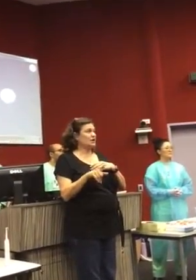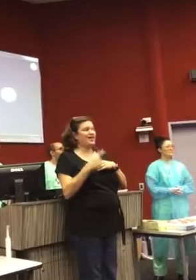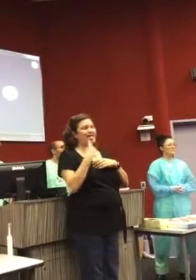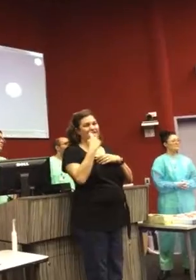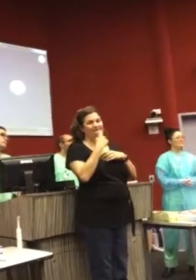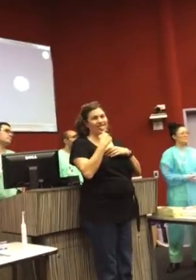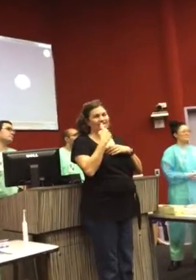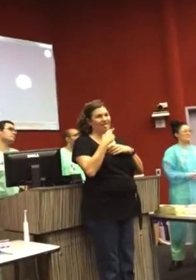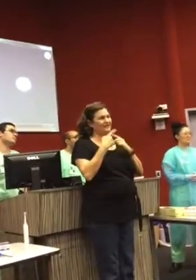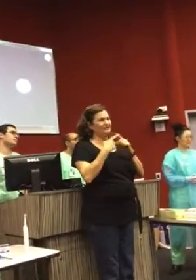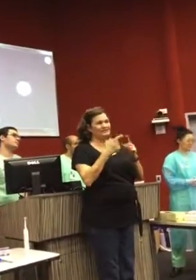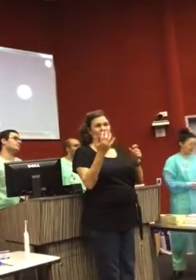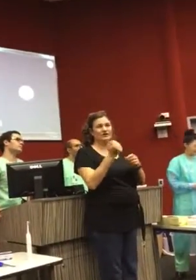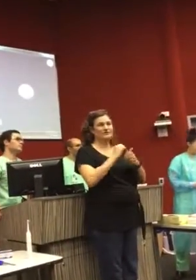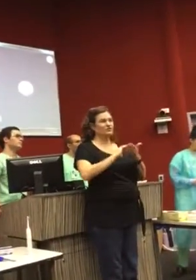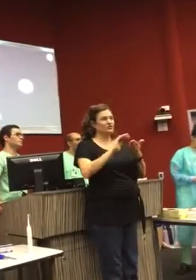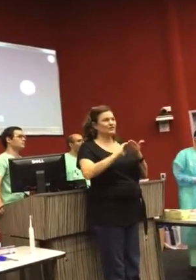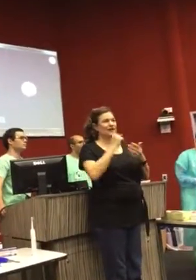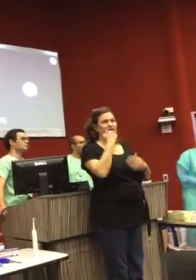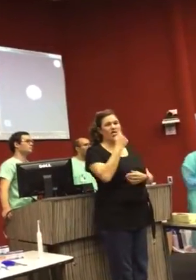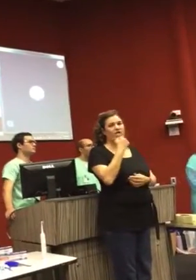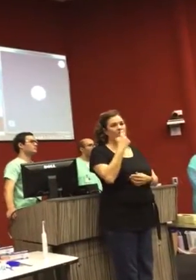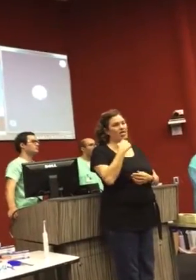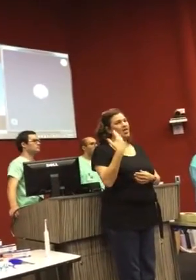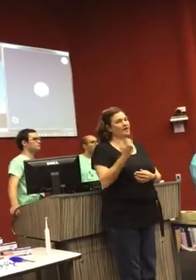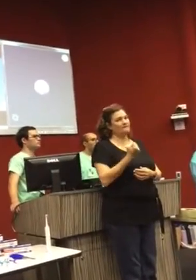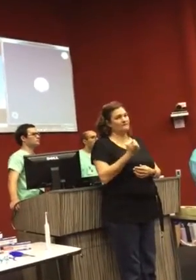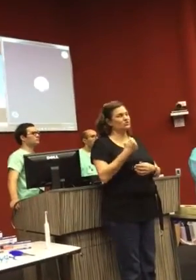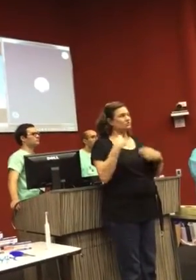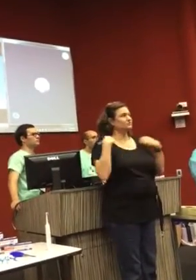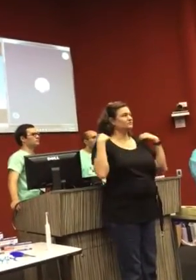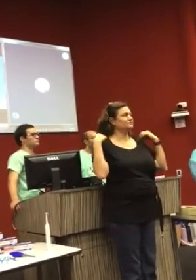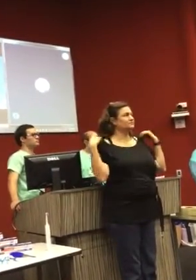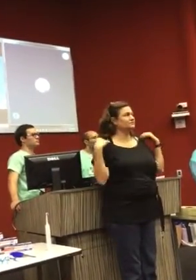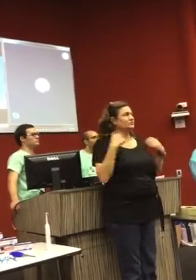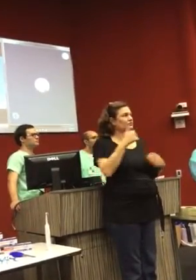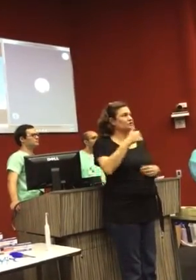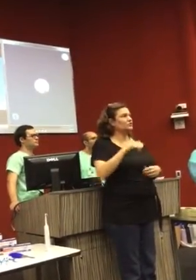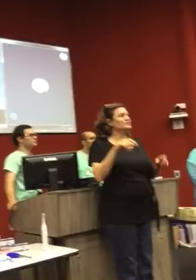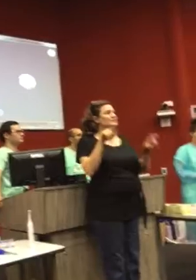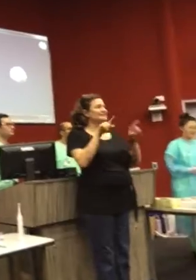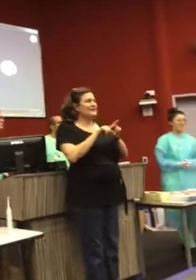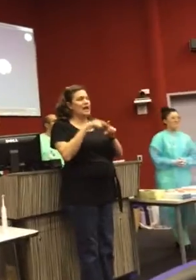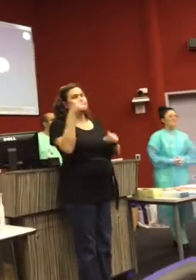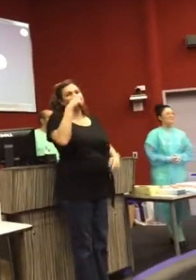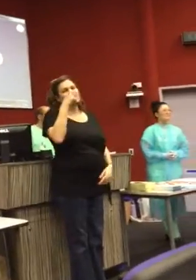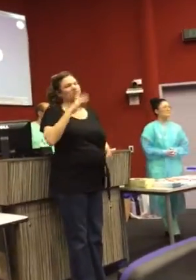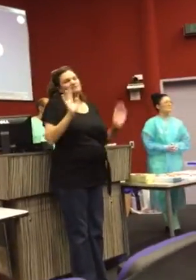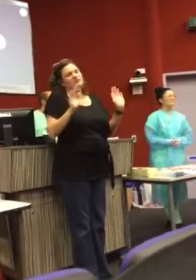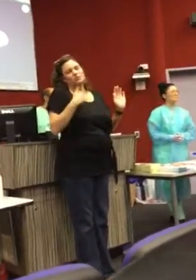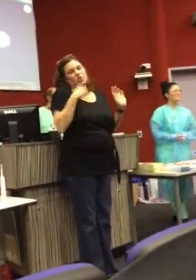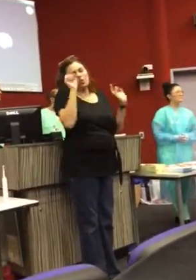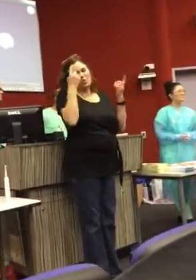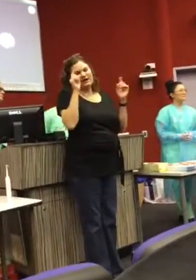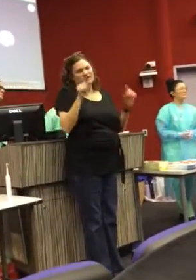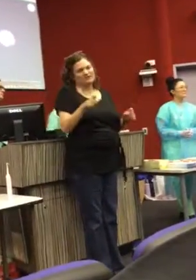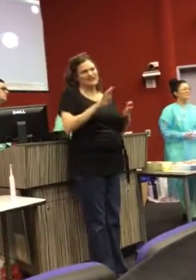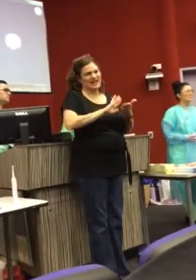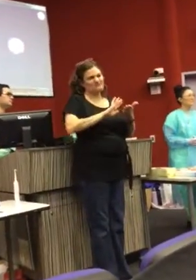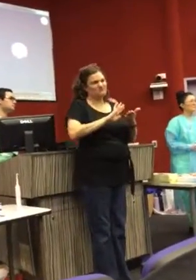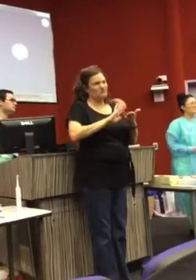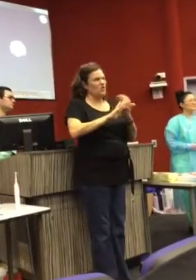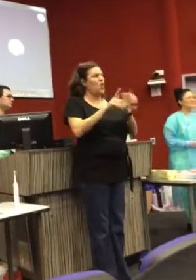tongue. Still gonna clean the tongue. Yeah. Yeah, and we use the same brush to do it. That's why I'm just asking, is it